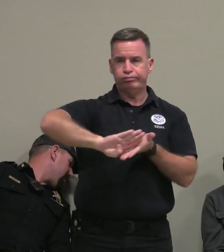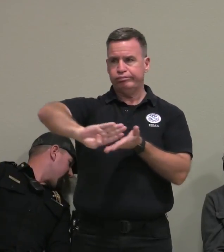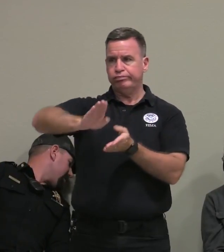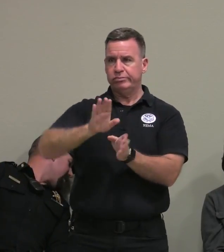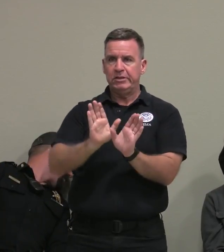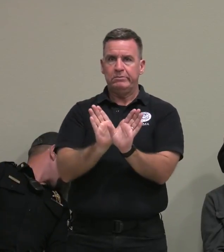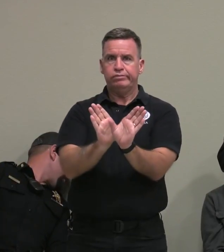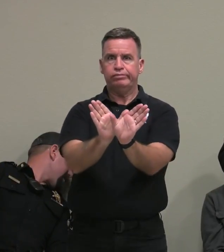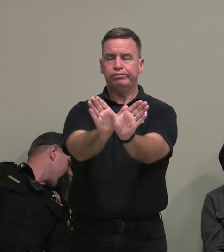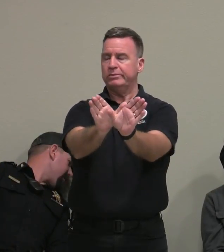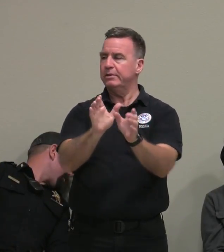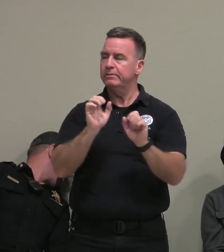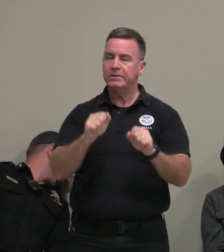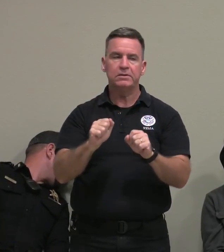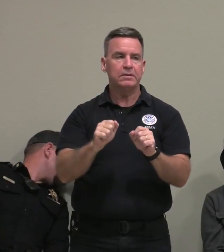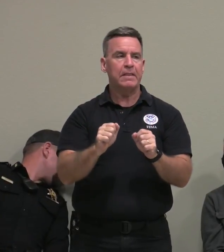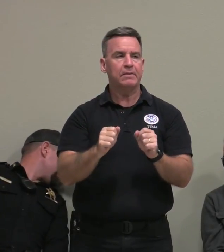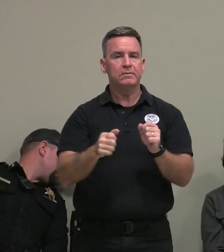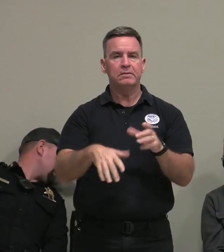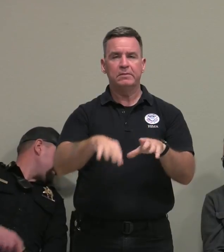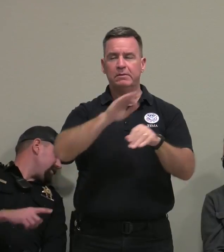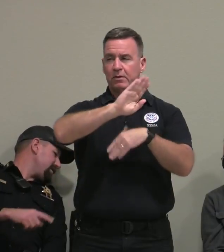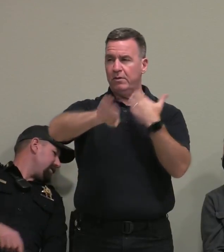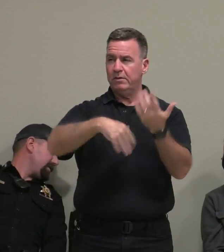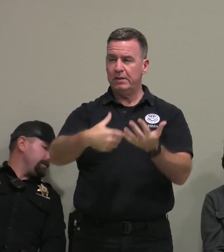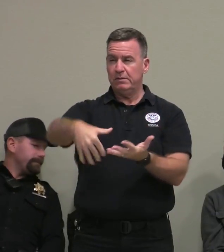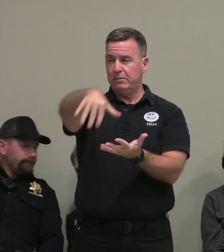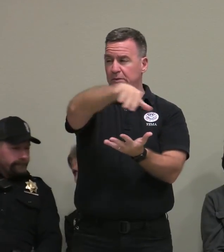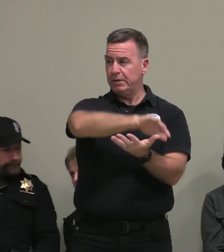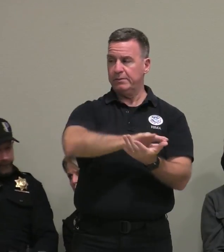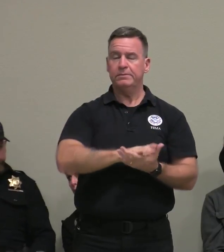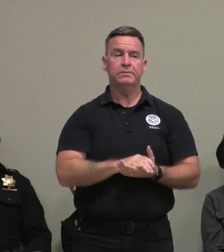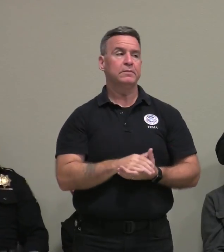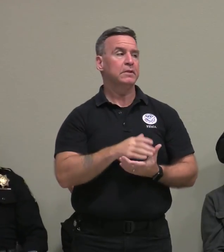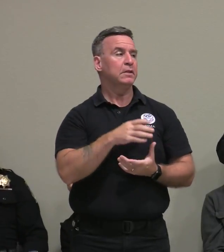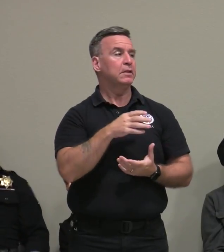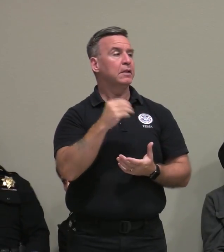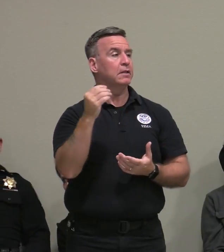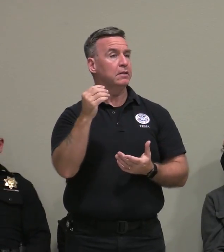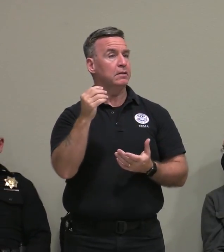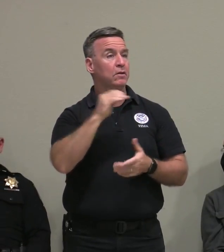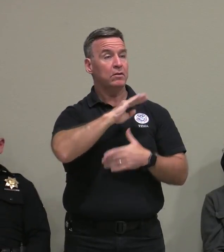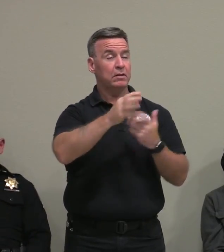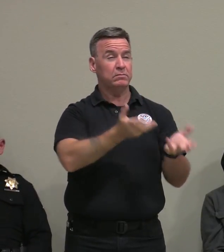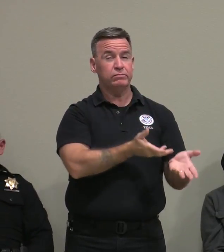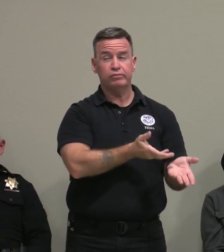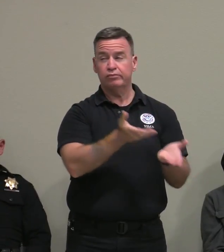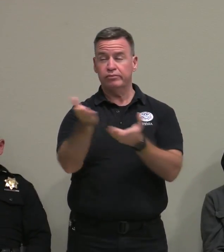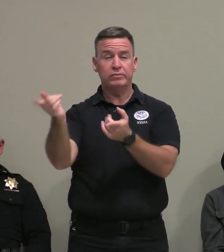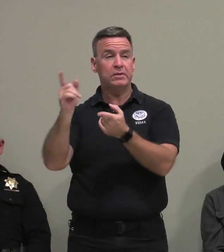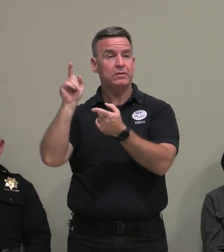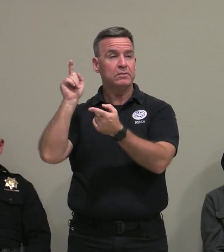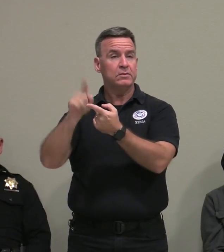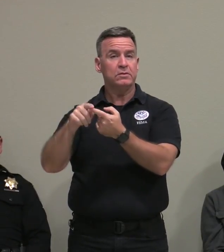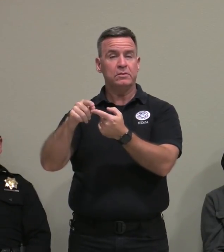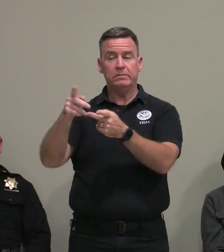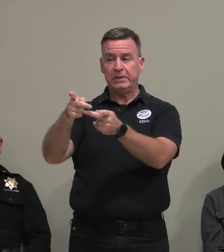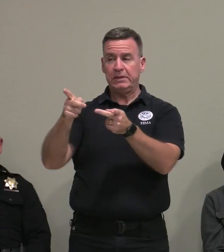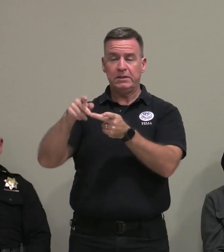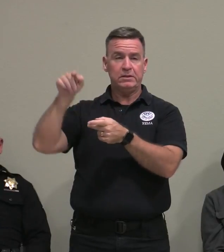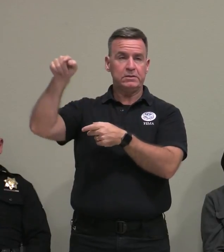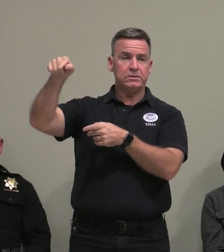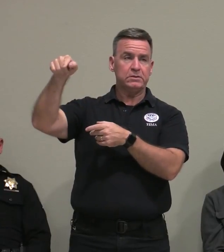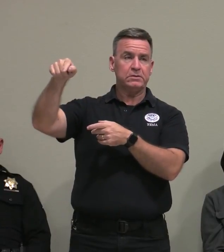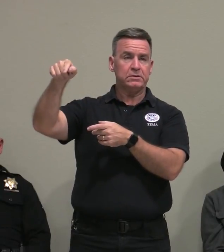to be able to pick up all that debris. And then we will move all that debris down to a place